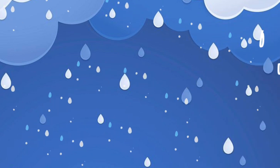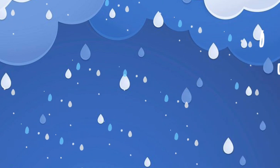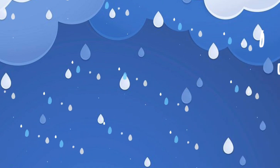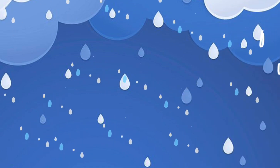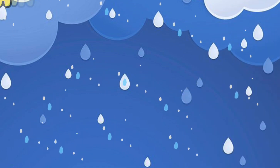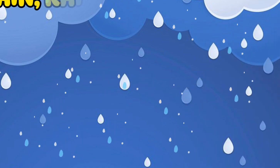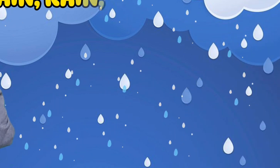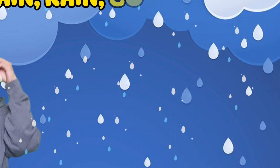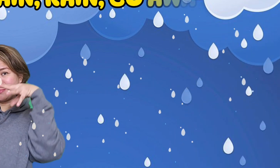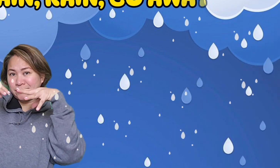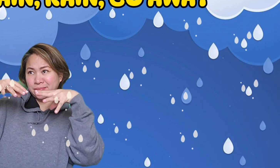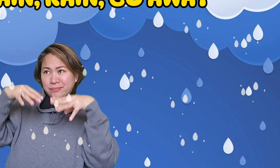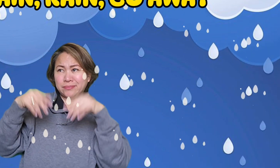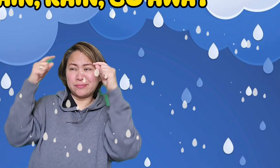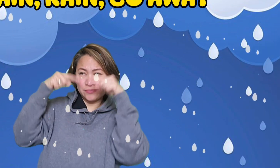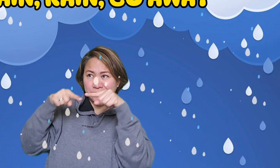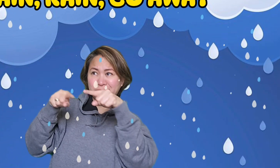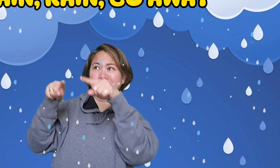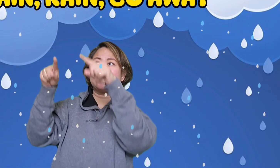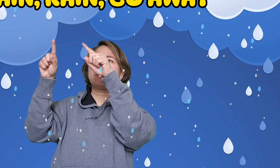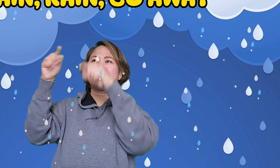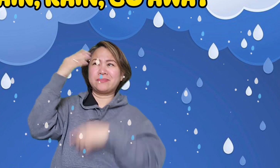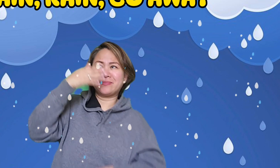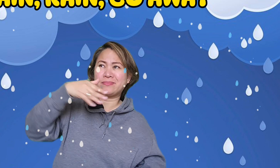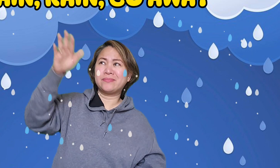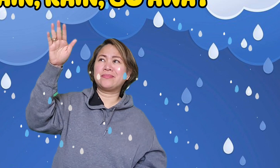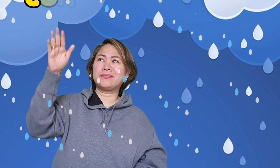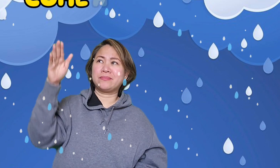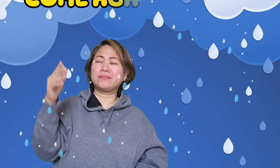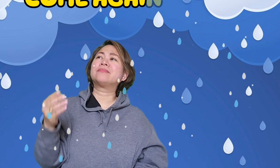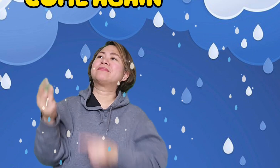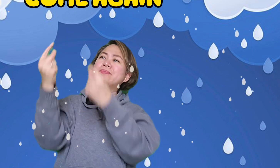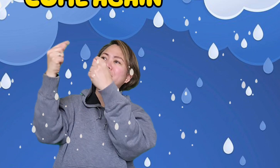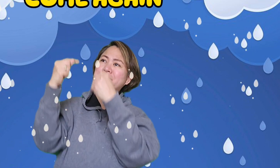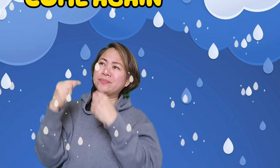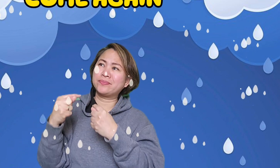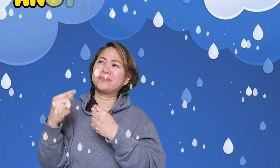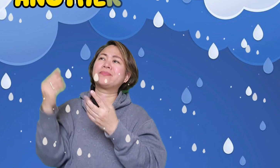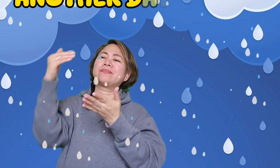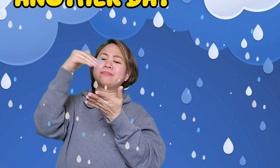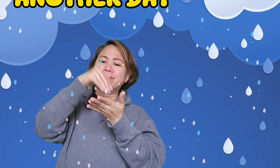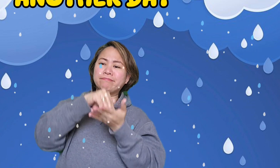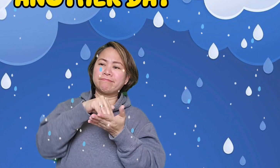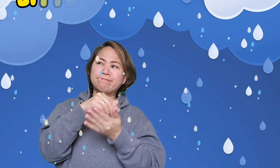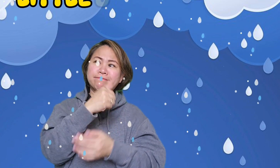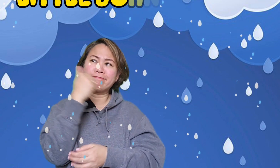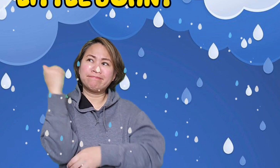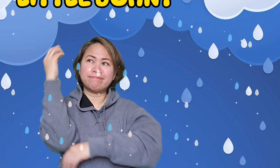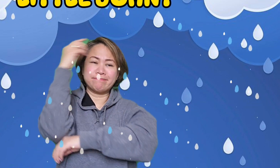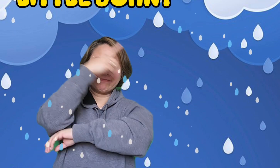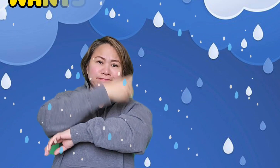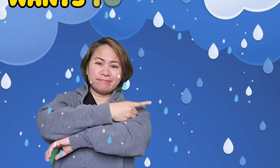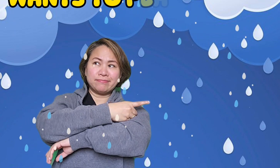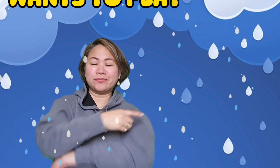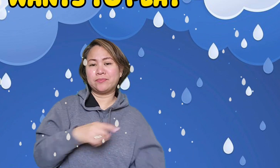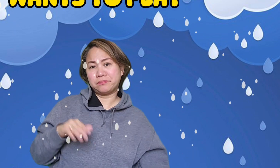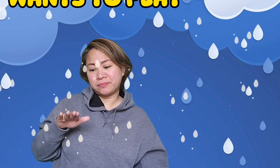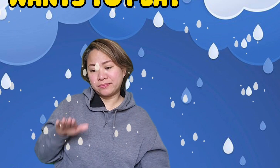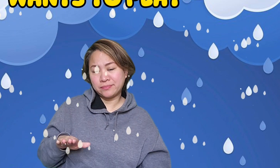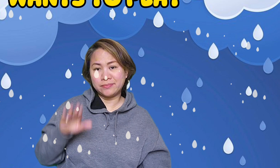away rain rain go away again another day little Johnny wants